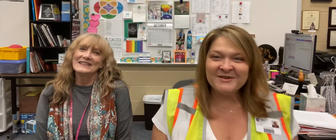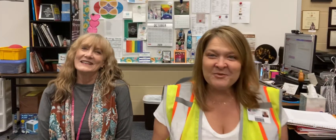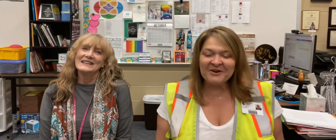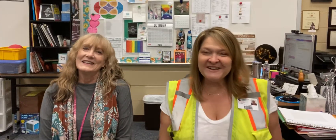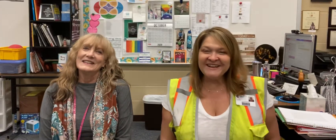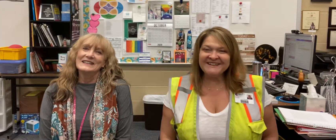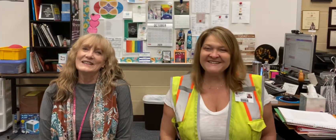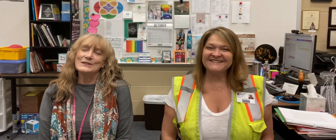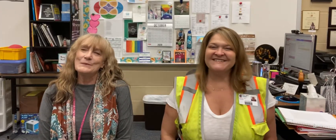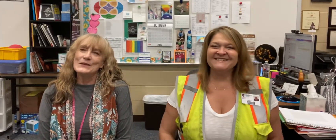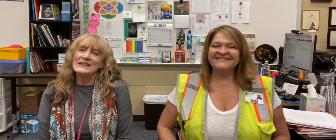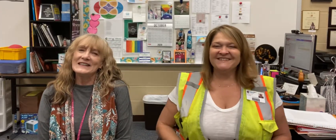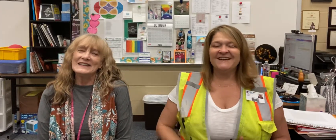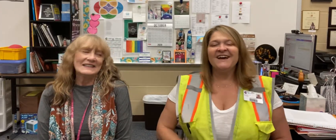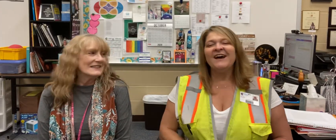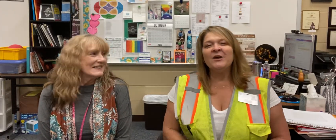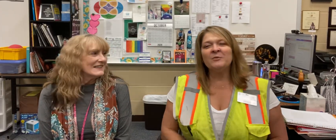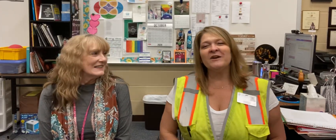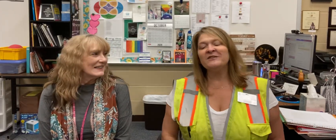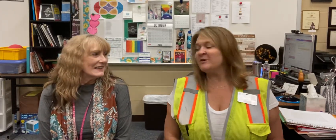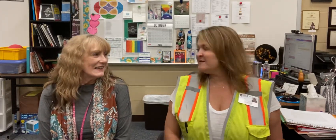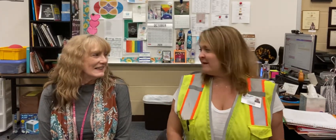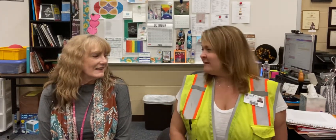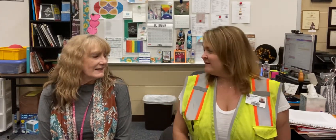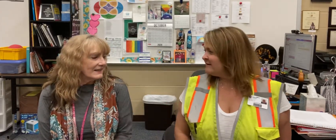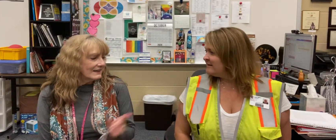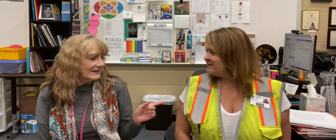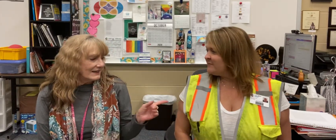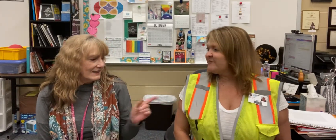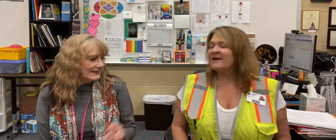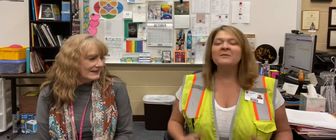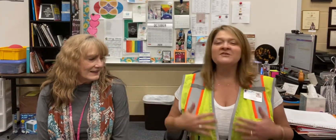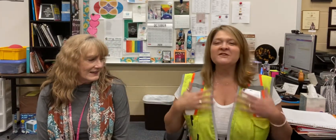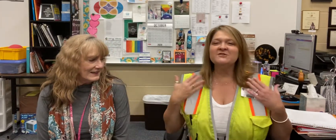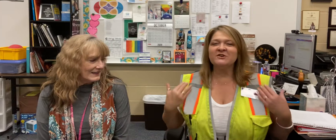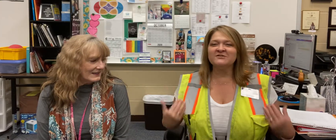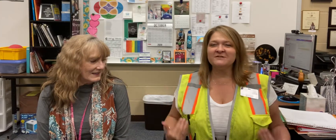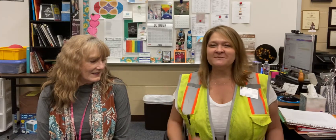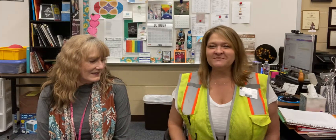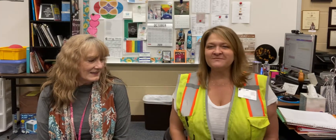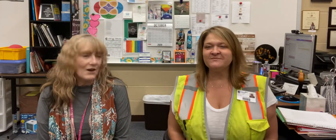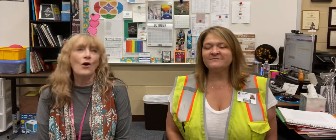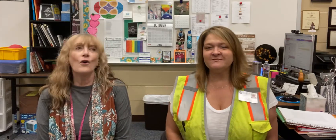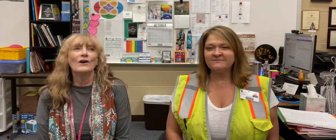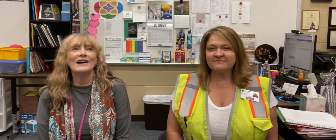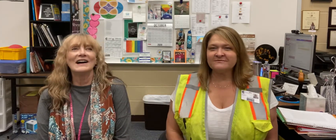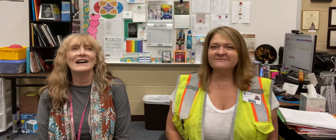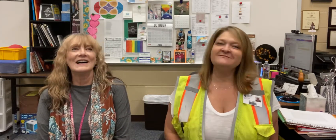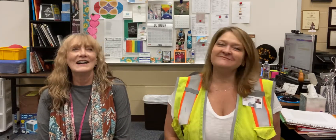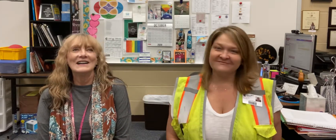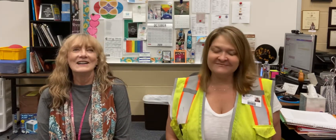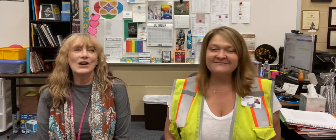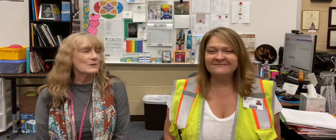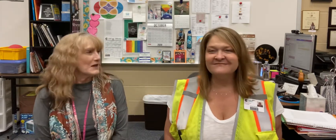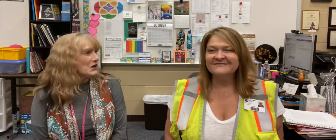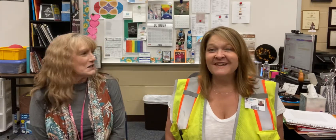Good morning. Good morning. I hope you're having a great day. I'm under construction. Oh, aren't we all?